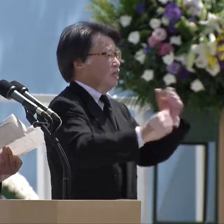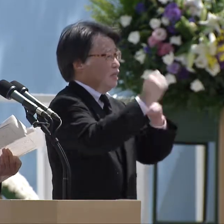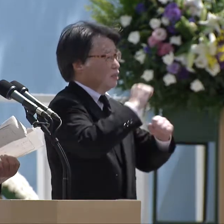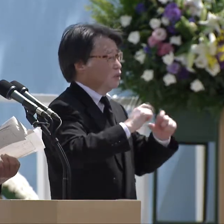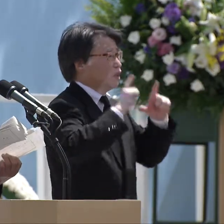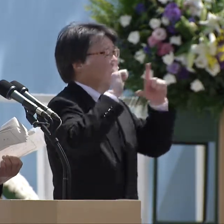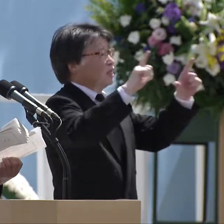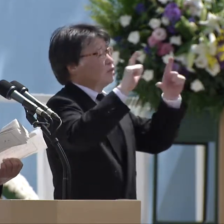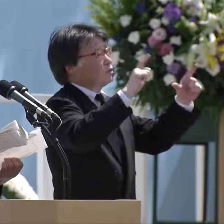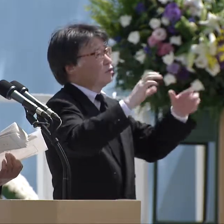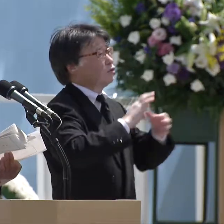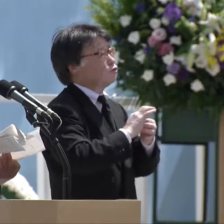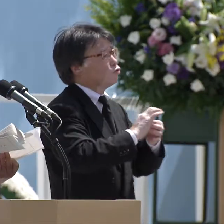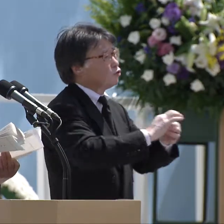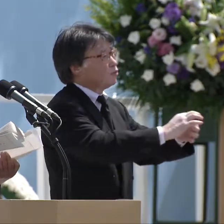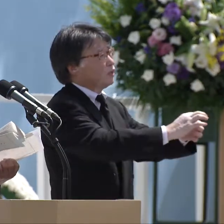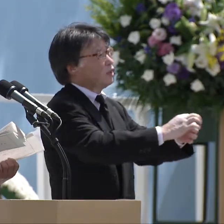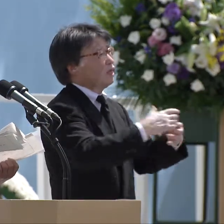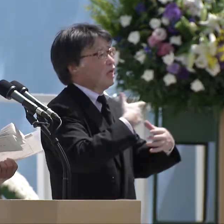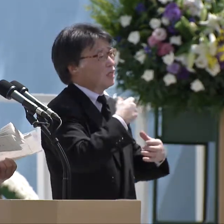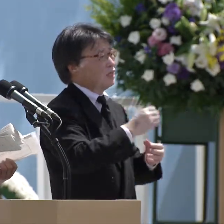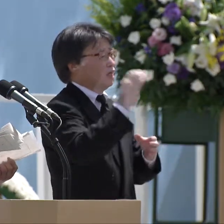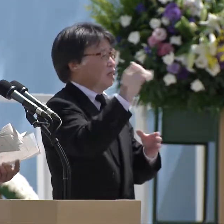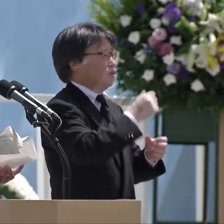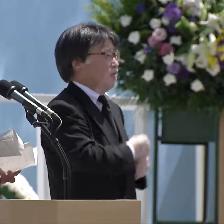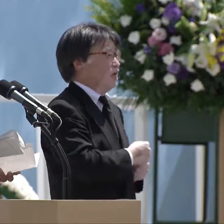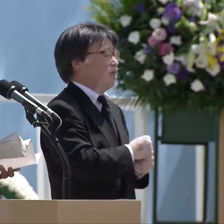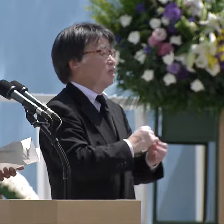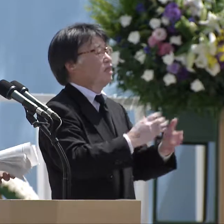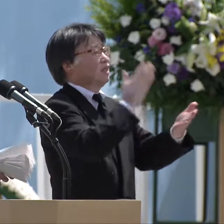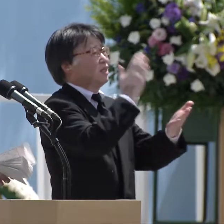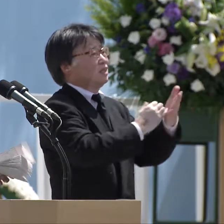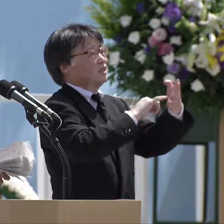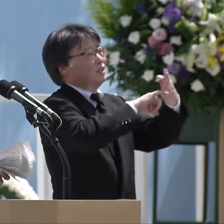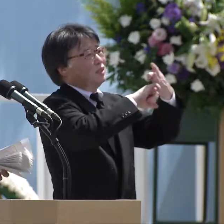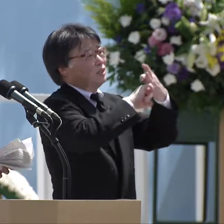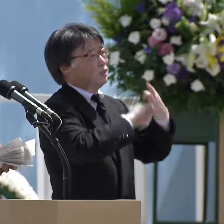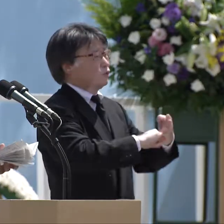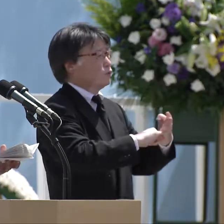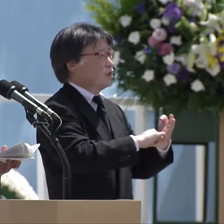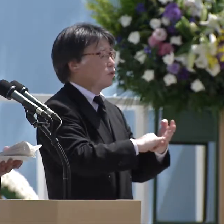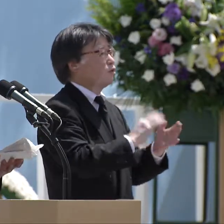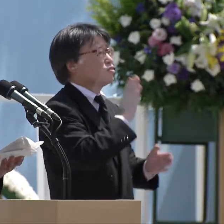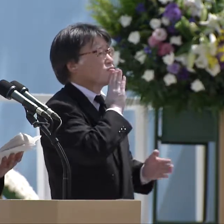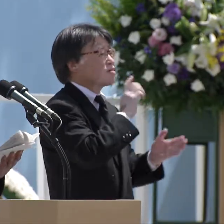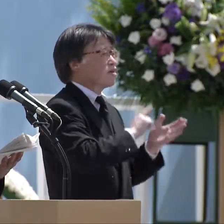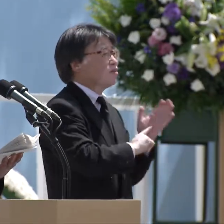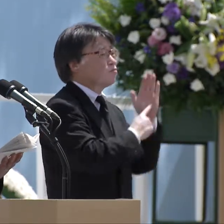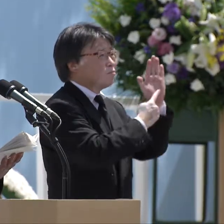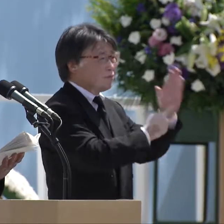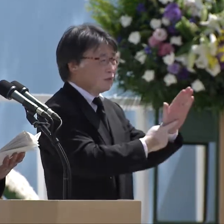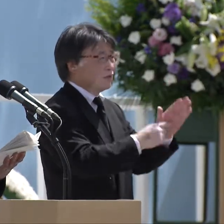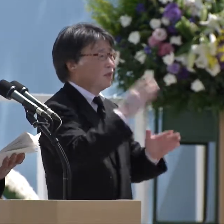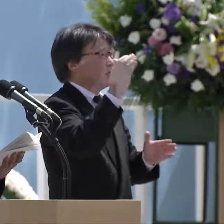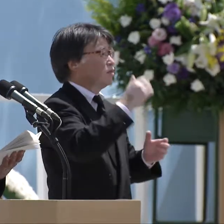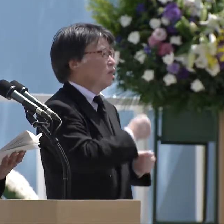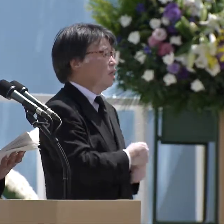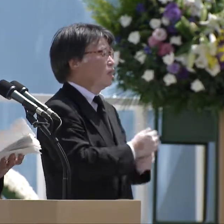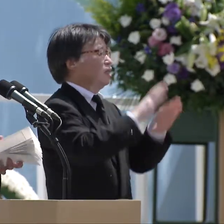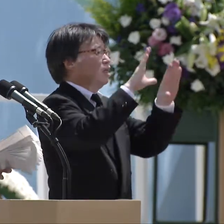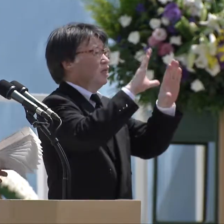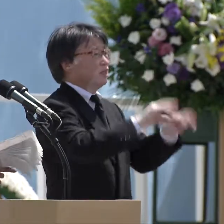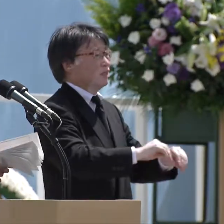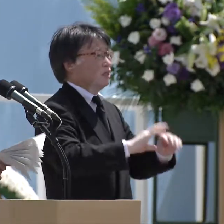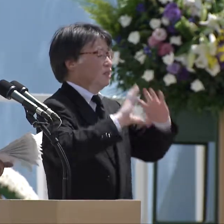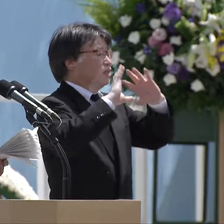remembering the actions of the past, I request that the Treaty on the Prohibition of the Nuclear Weapons be brought into force as soon as possible, and I